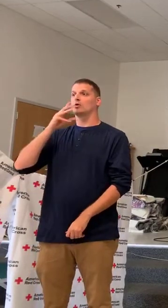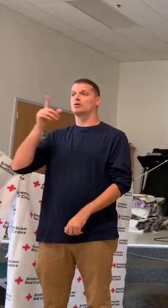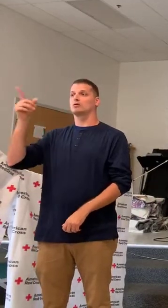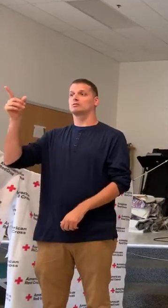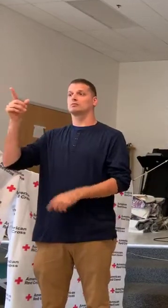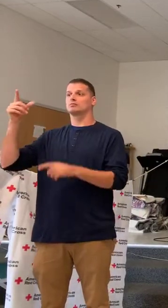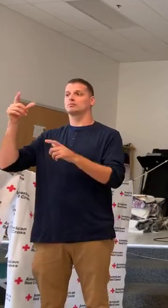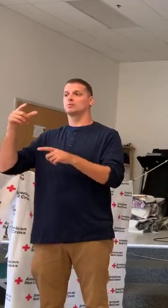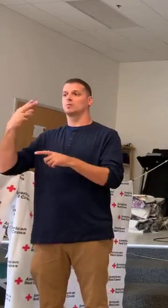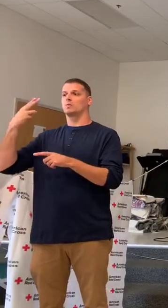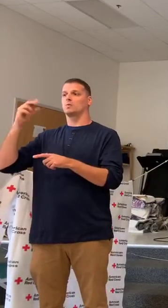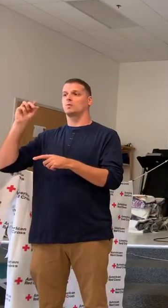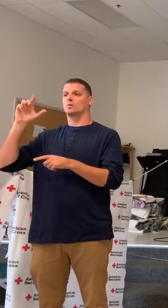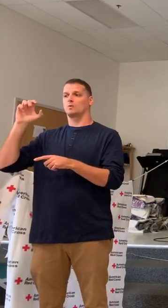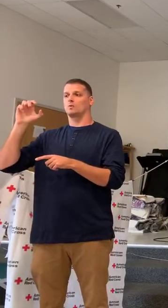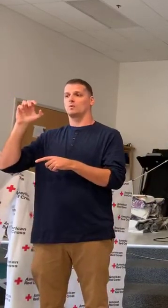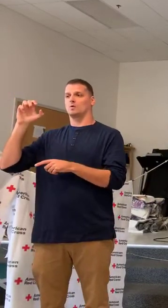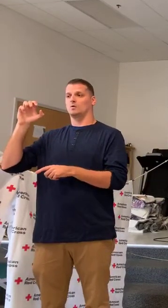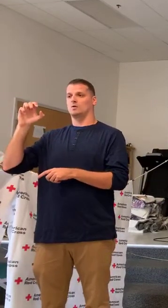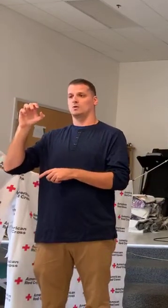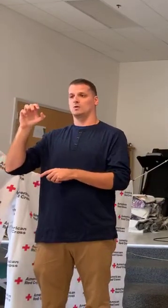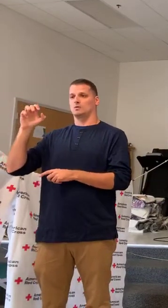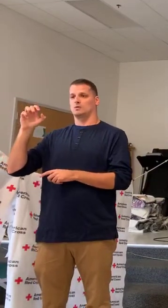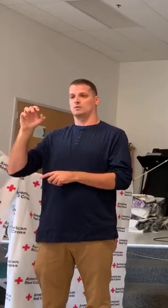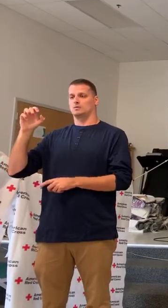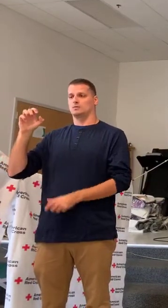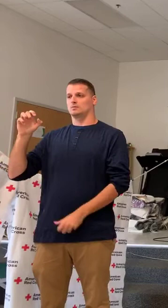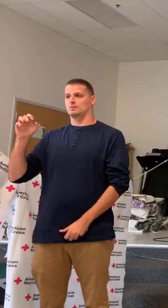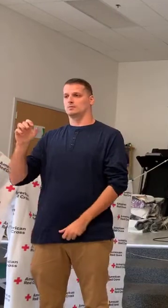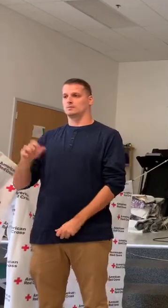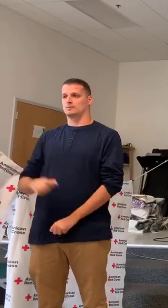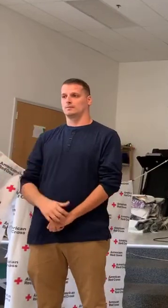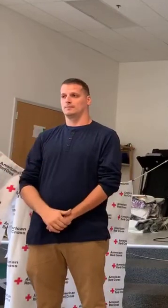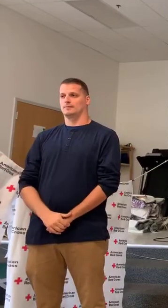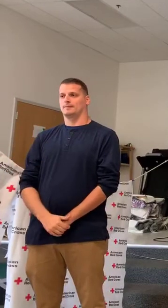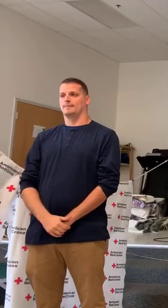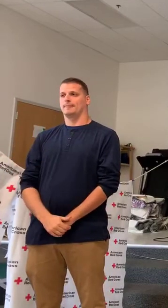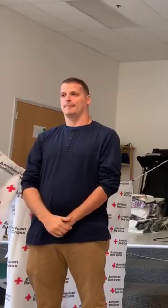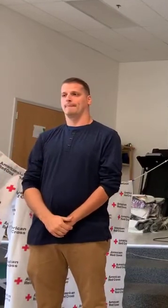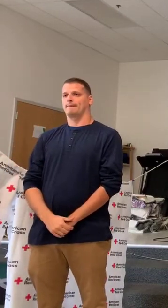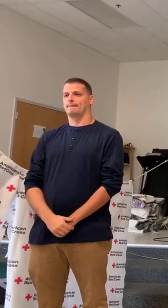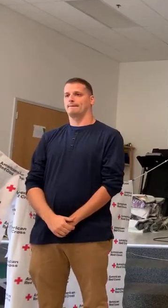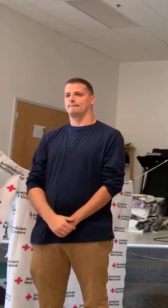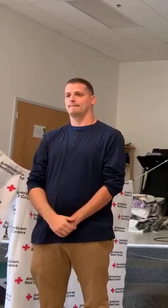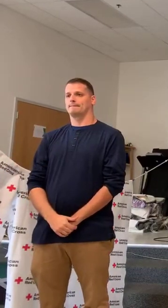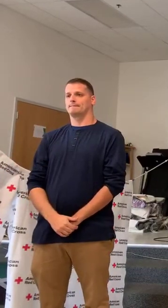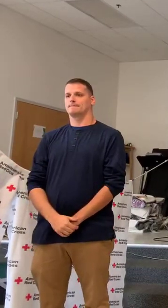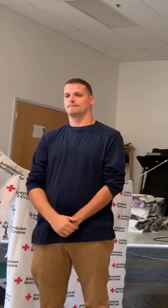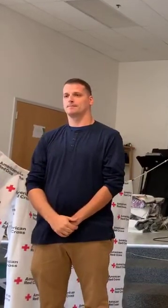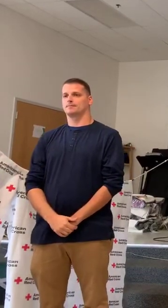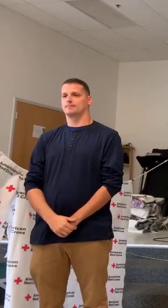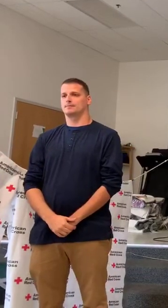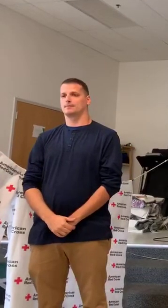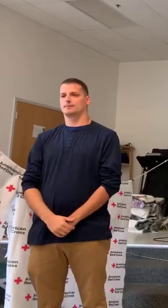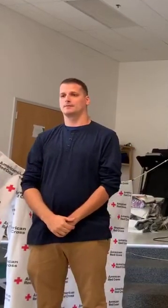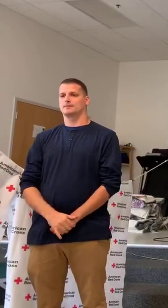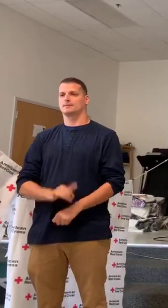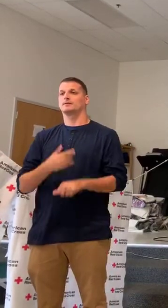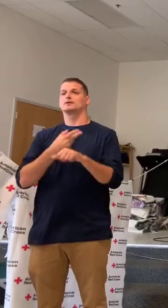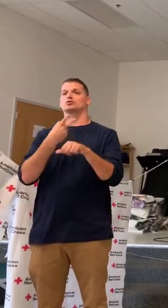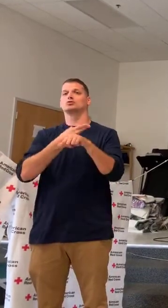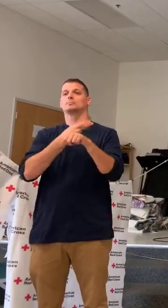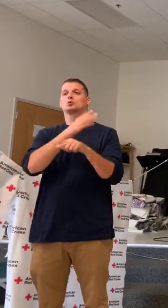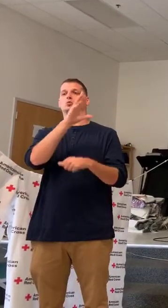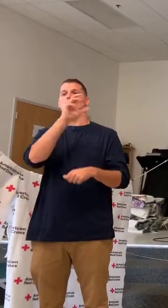Right, okay. The spring on the side, right, where I go to, mile marker 89. Okay, that hasn't been impacted. In fact, with the